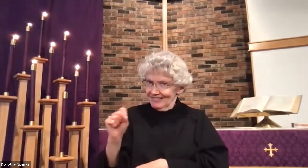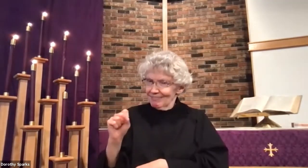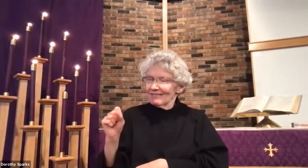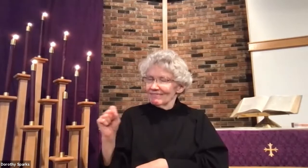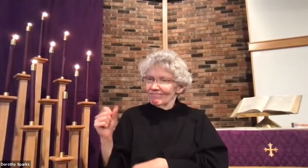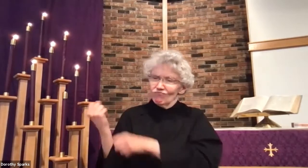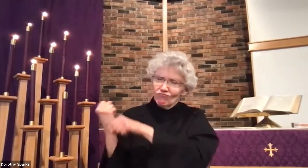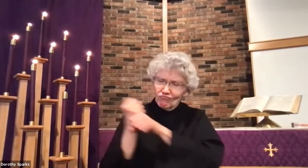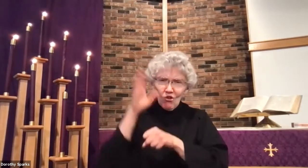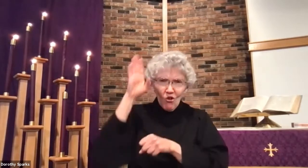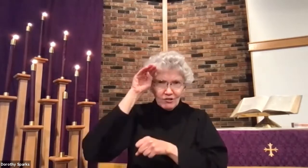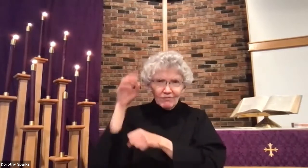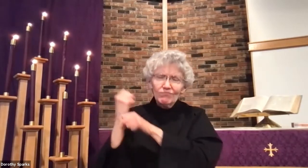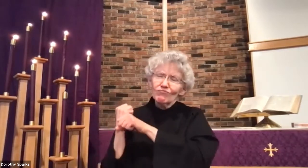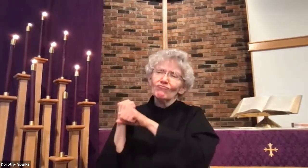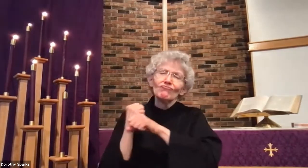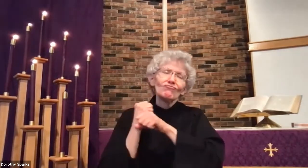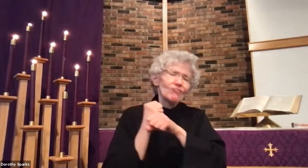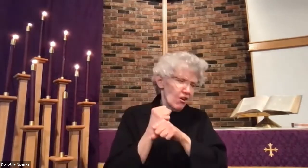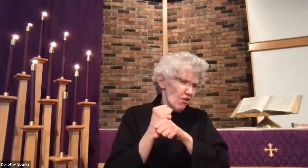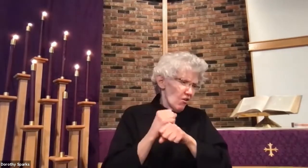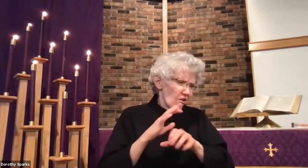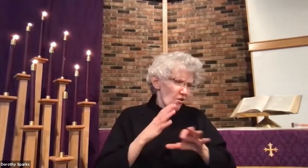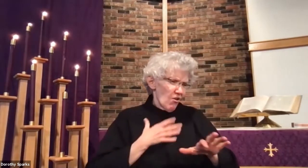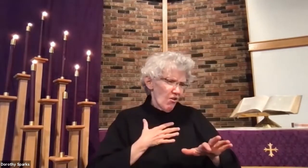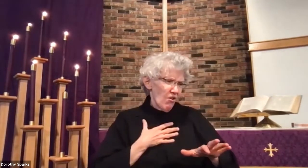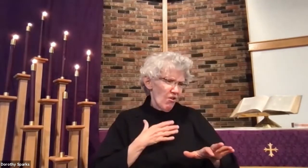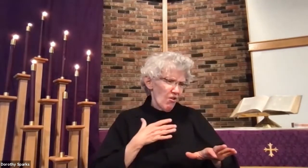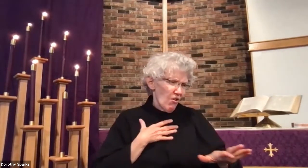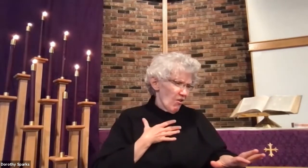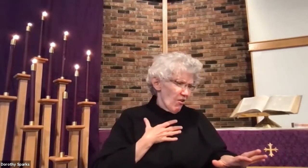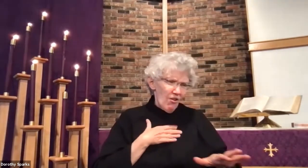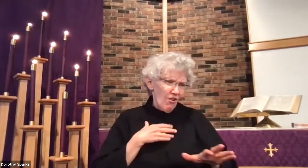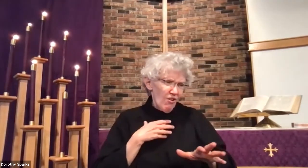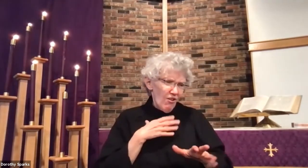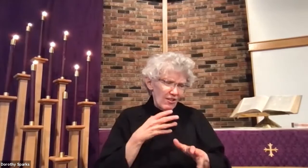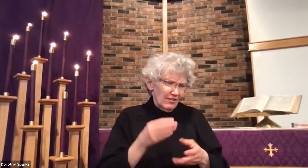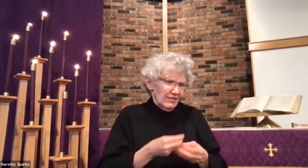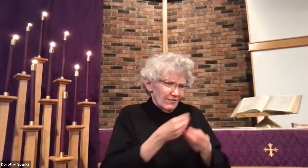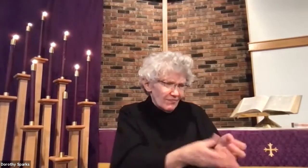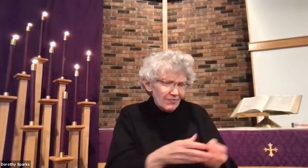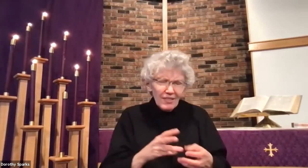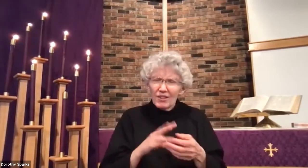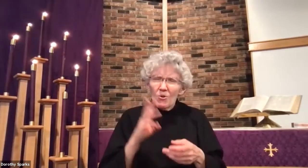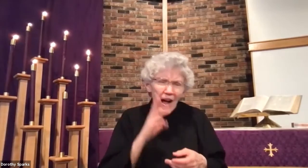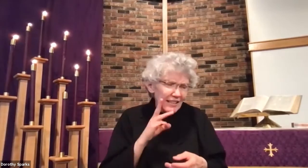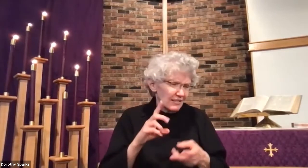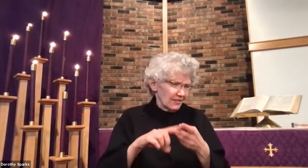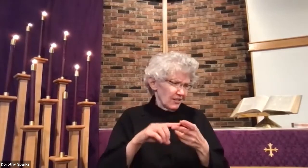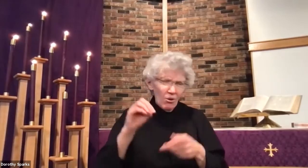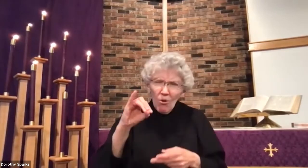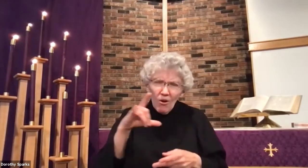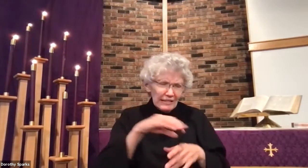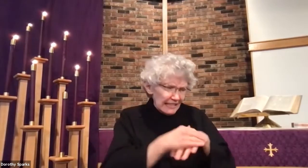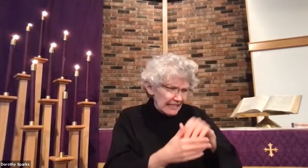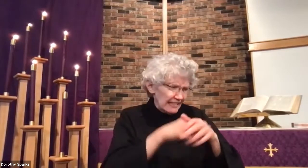Next, a Levite came near, seeing that the man was hurt. The Levite went around him. He would